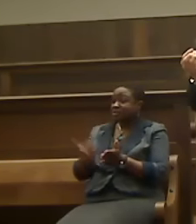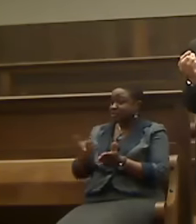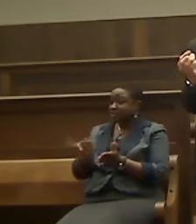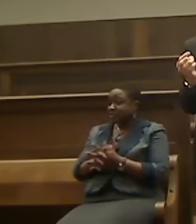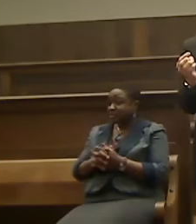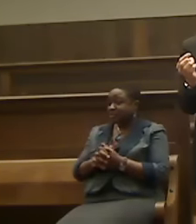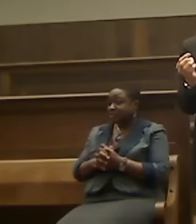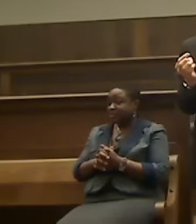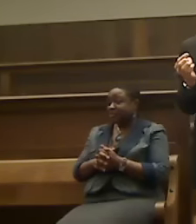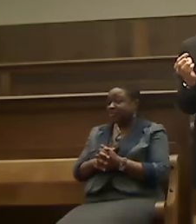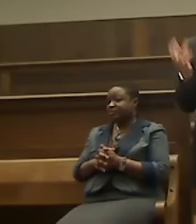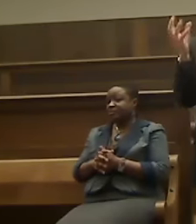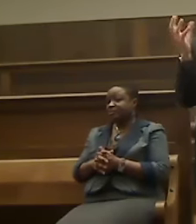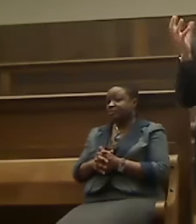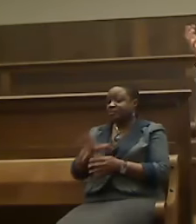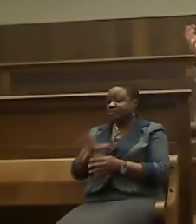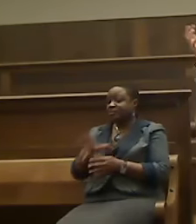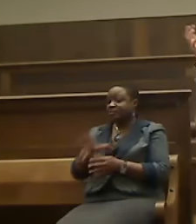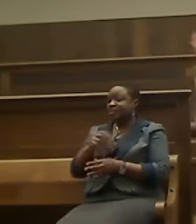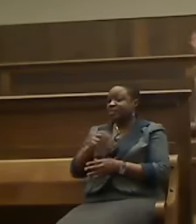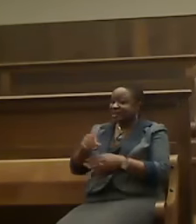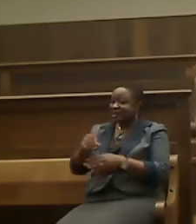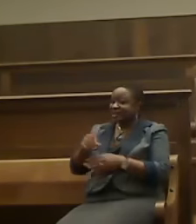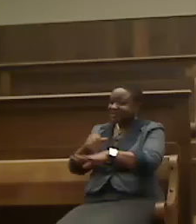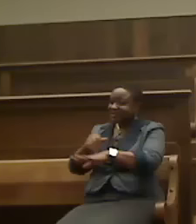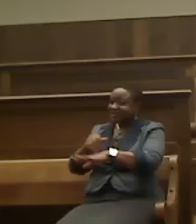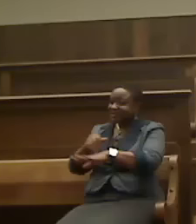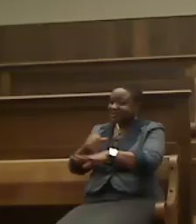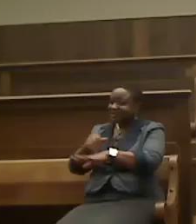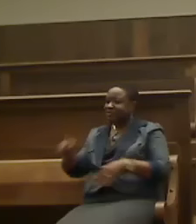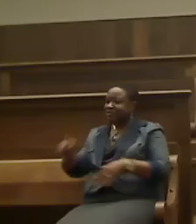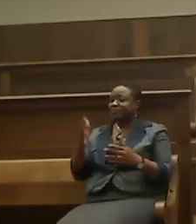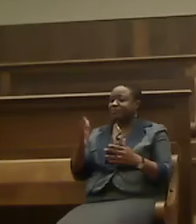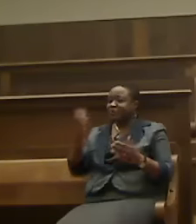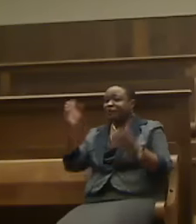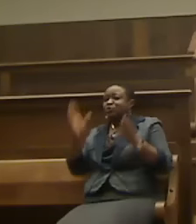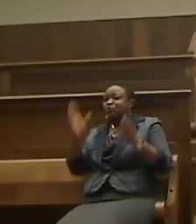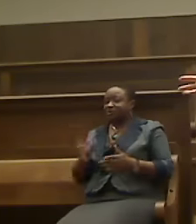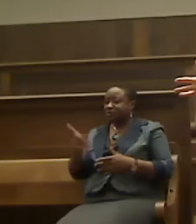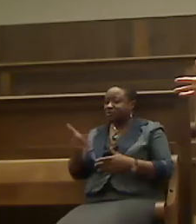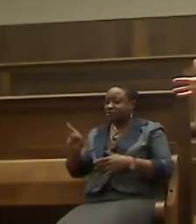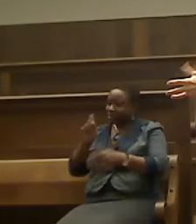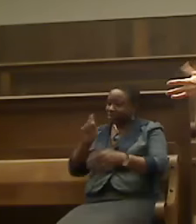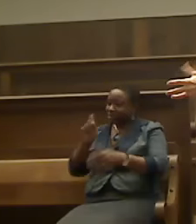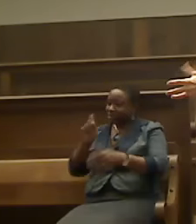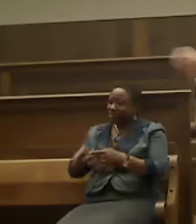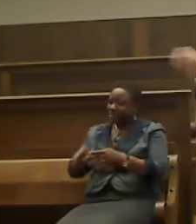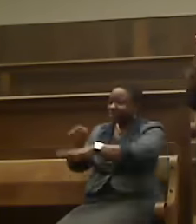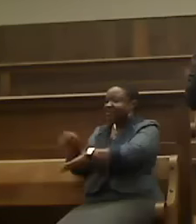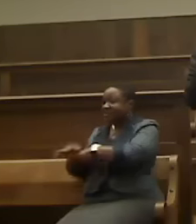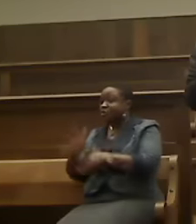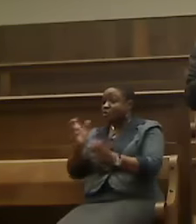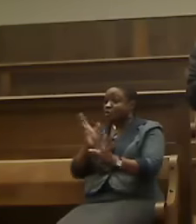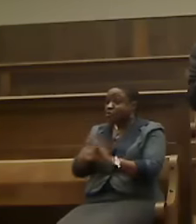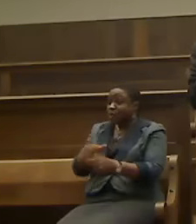send revolutionary. Share the information. If you want to join a local group, go online and